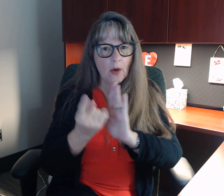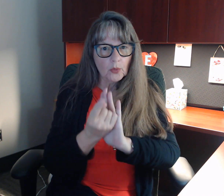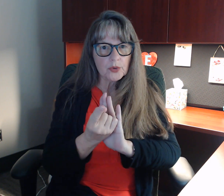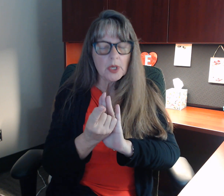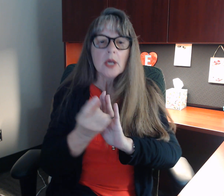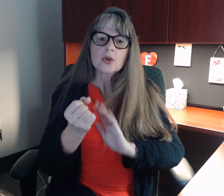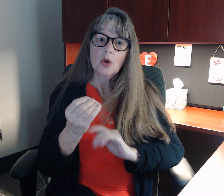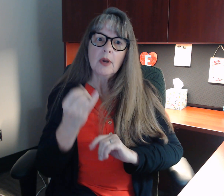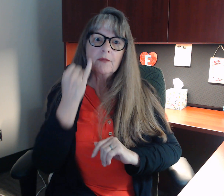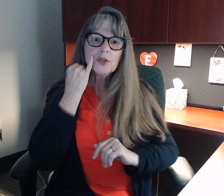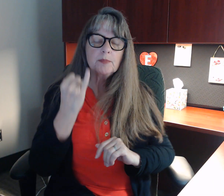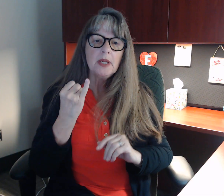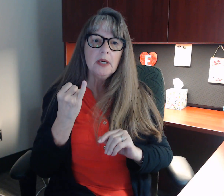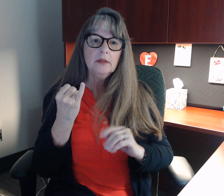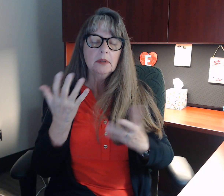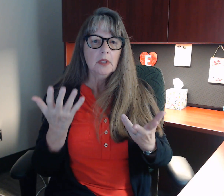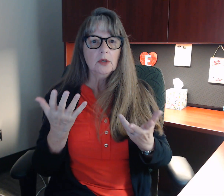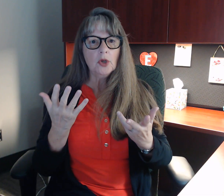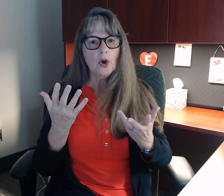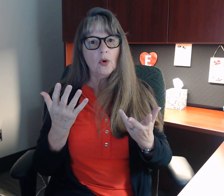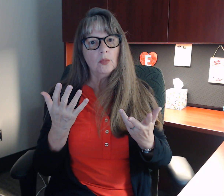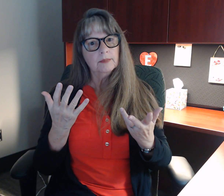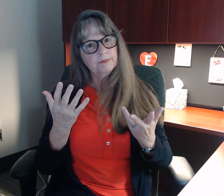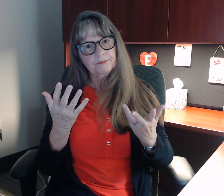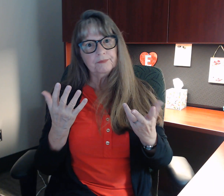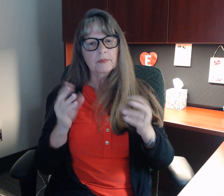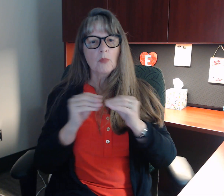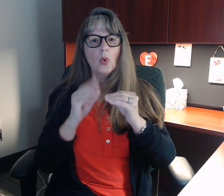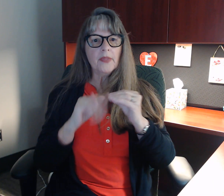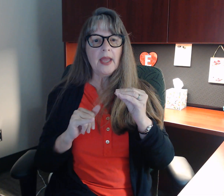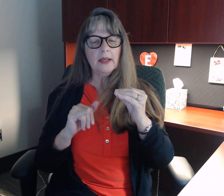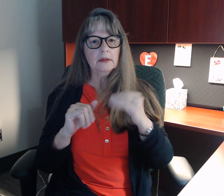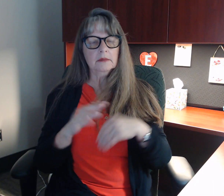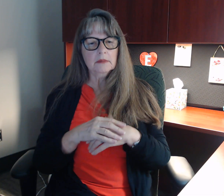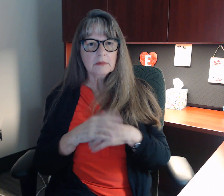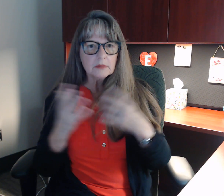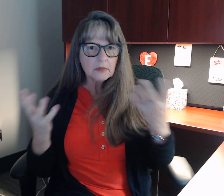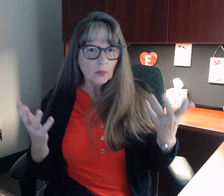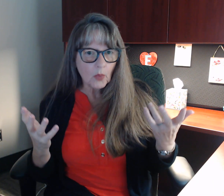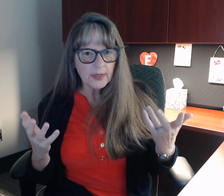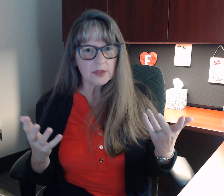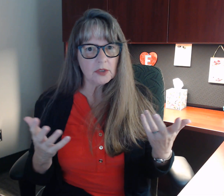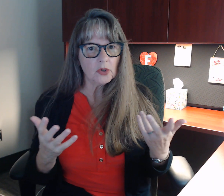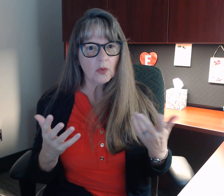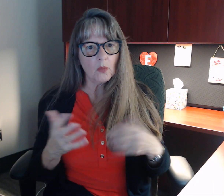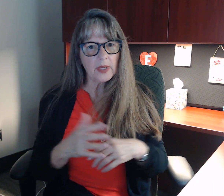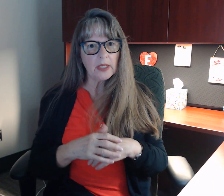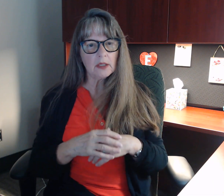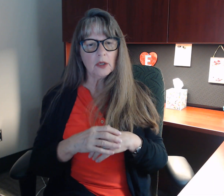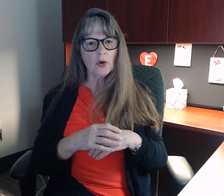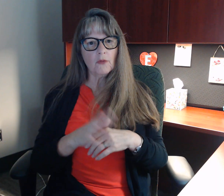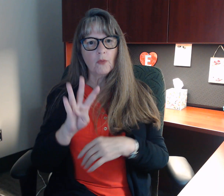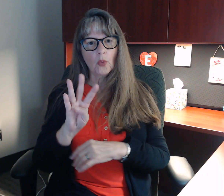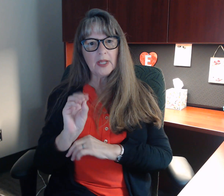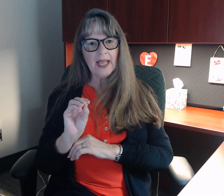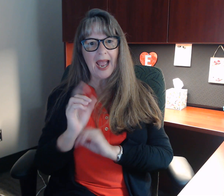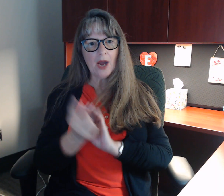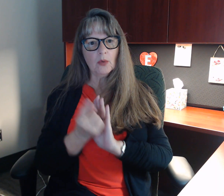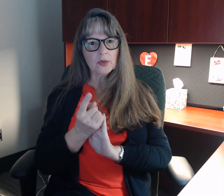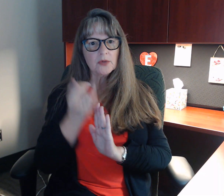hours. So if it's been, more than, what is it, a week, 40 hours, if it's